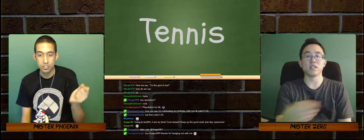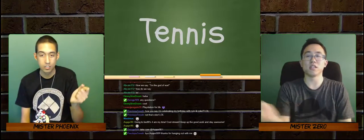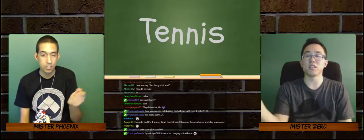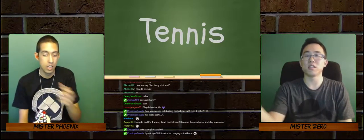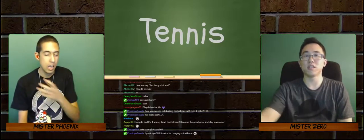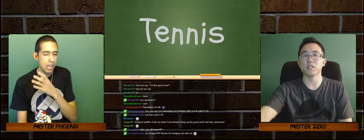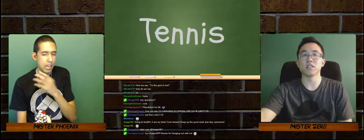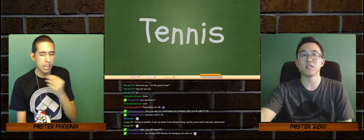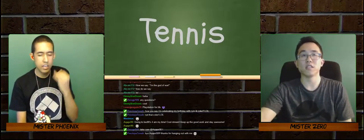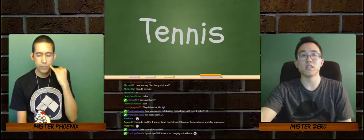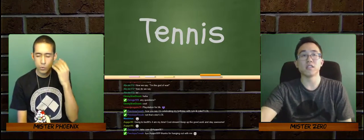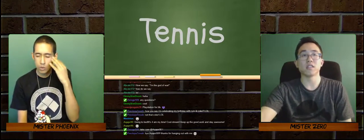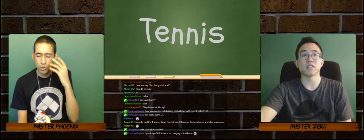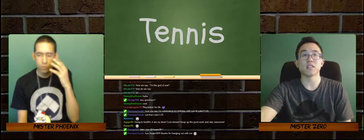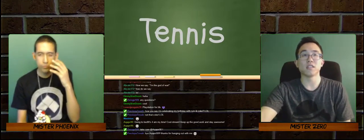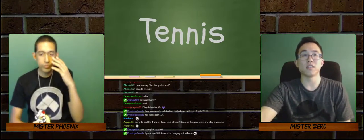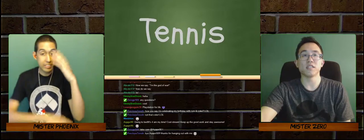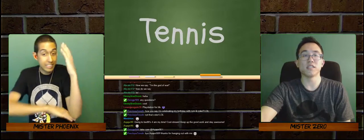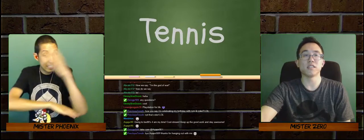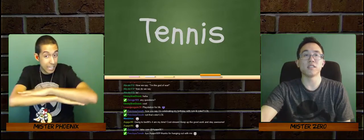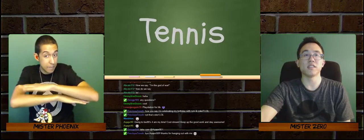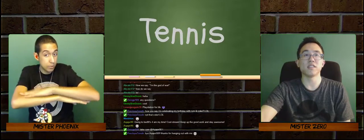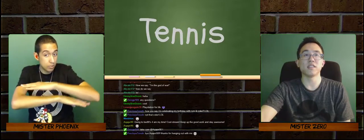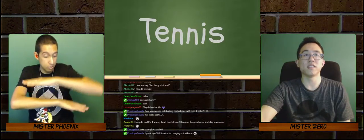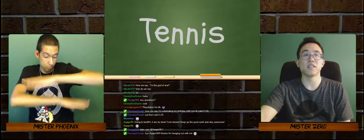Tennis. And if you know